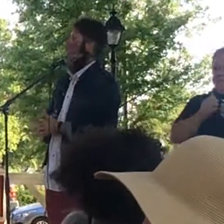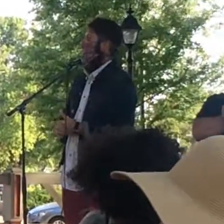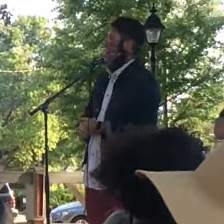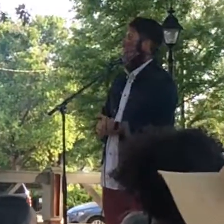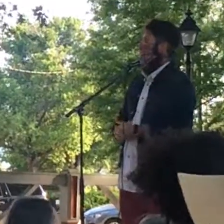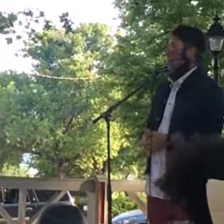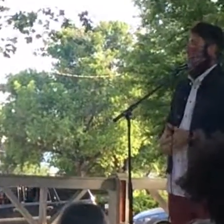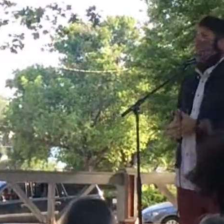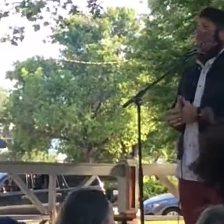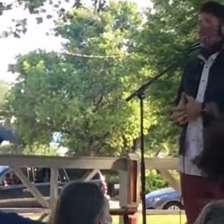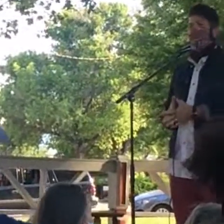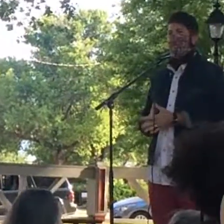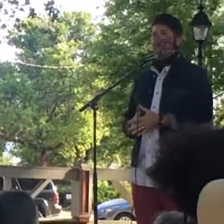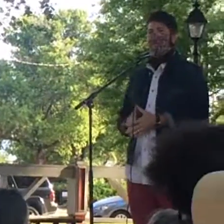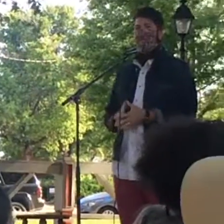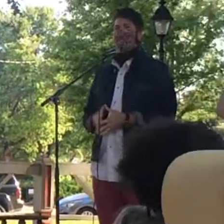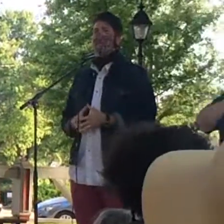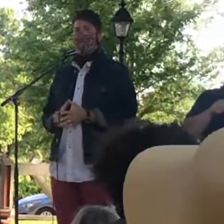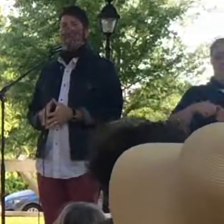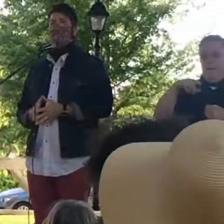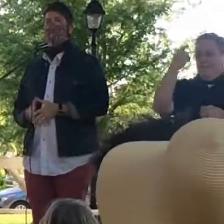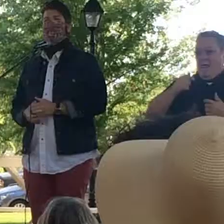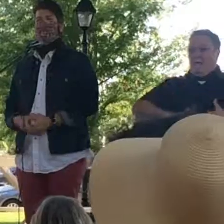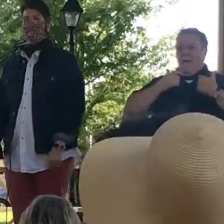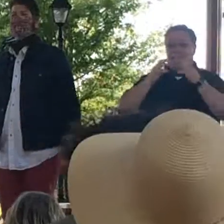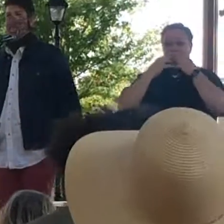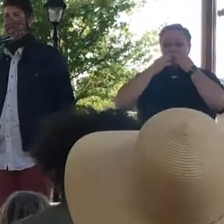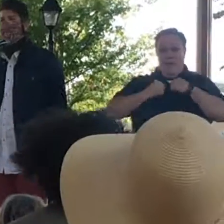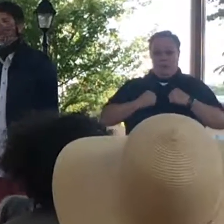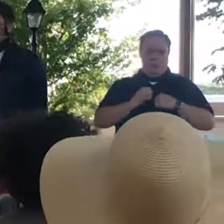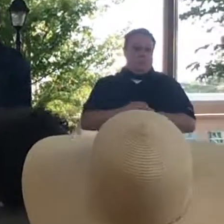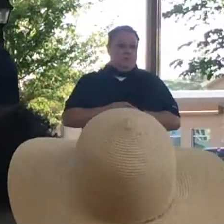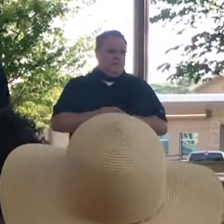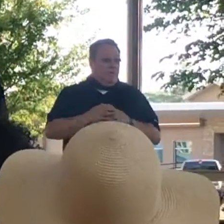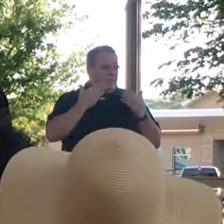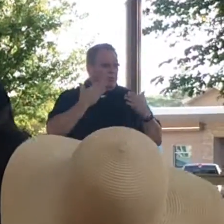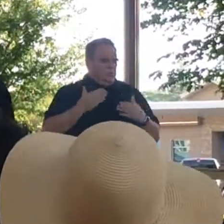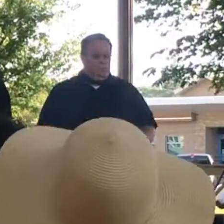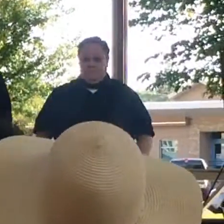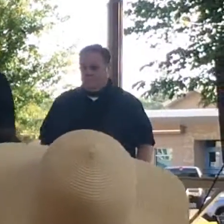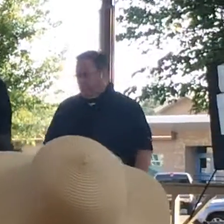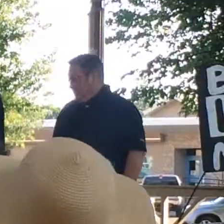caring. And remember, Black Lives Matter. Thank you.